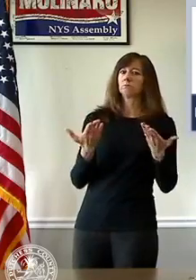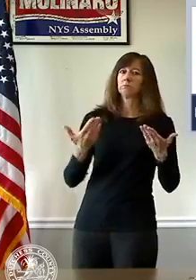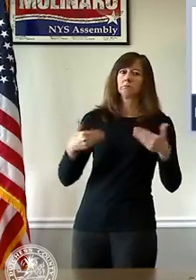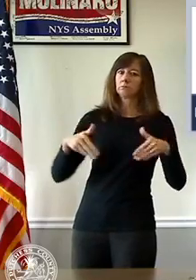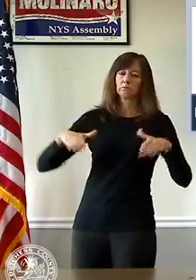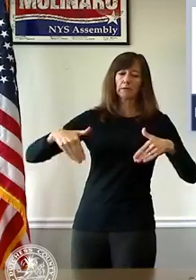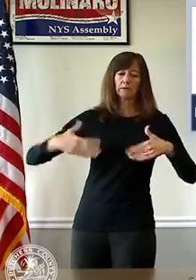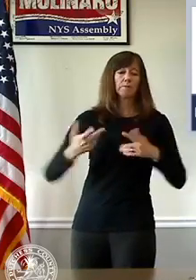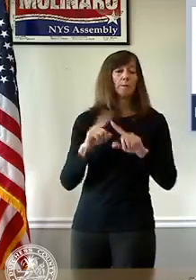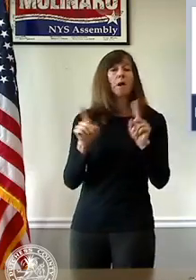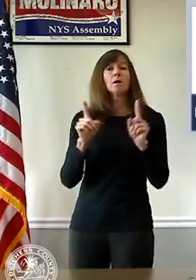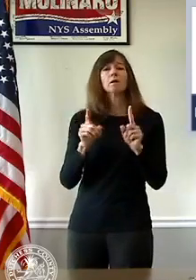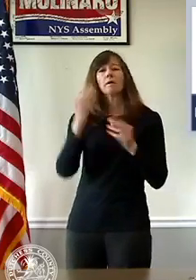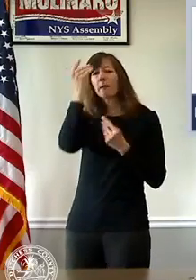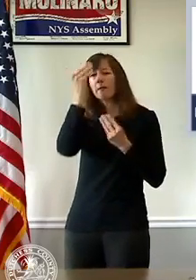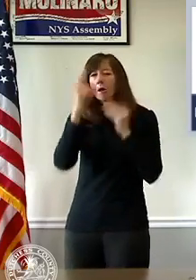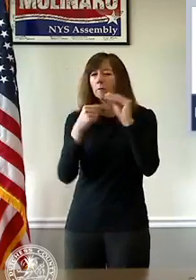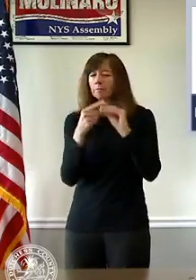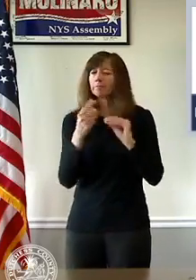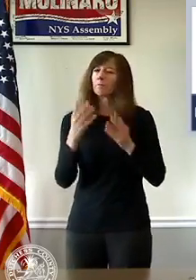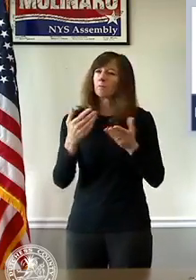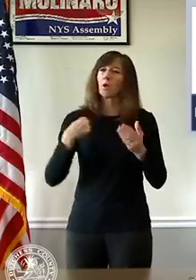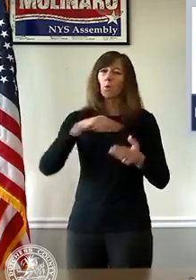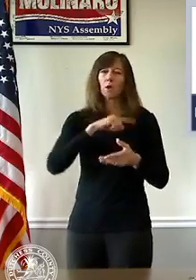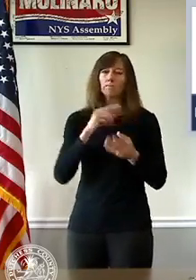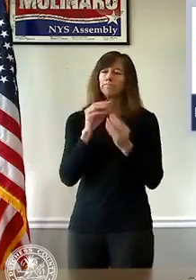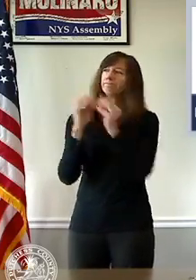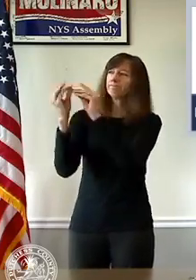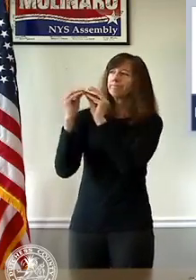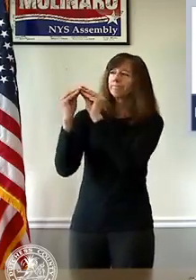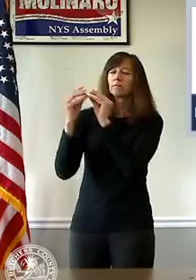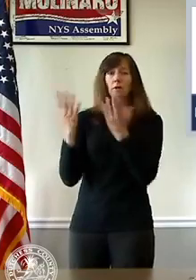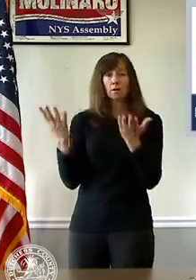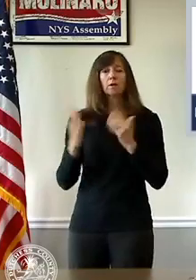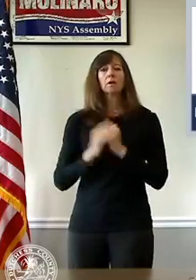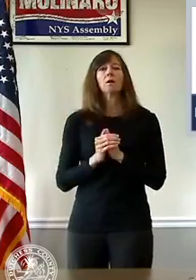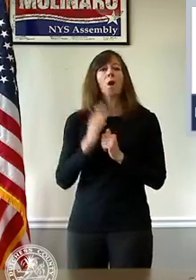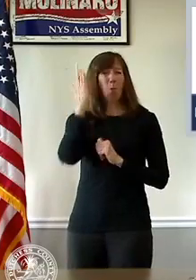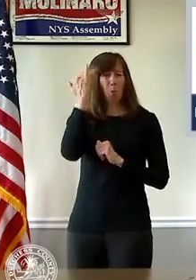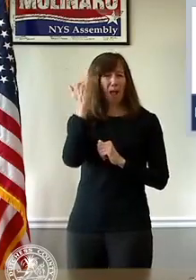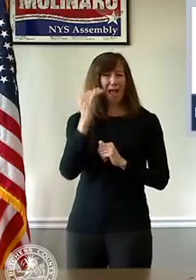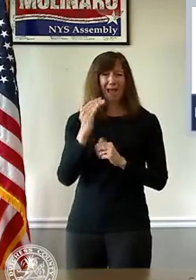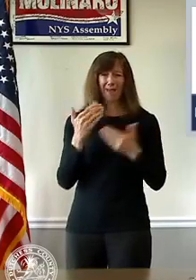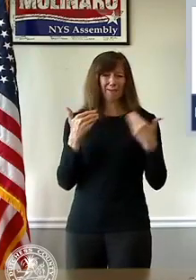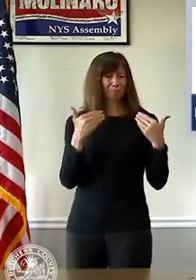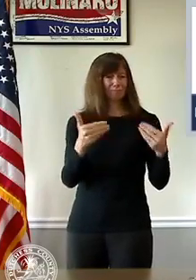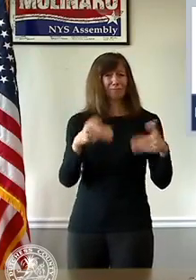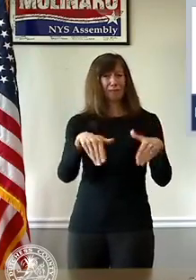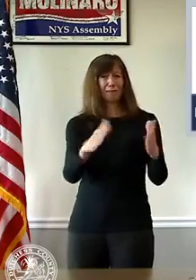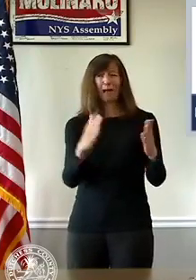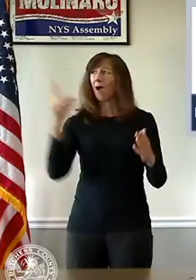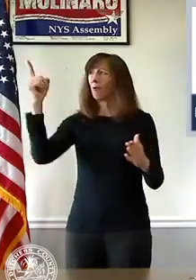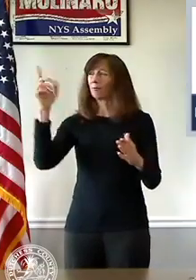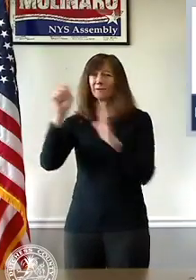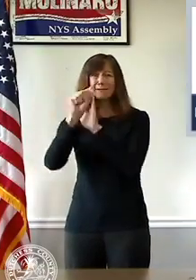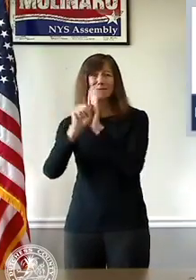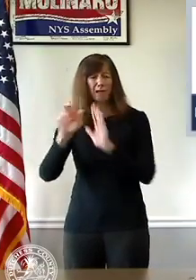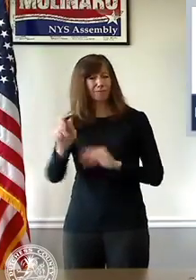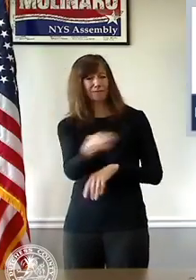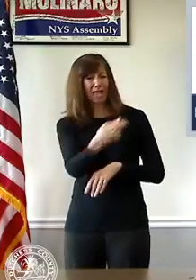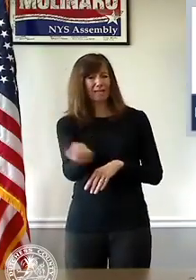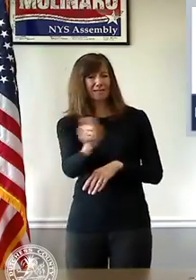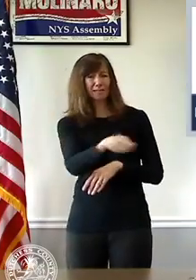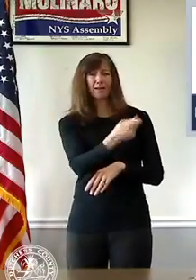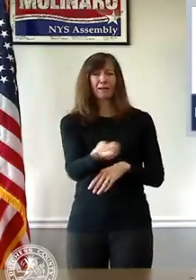This is what we're dealing with. Why can you play tennis and golf? Why can you go to the